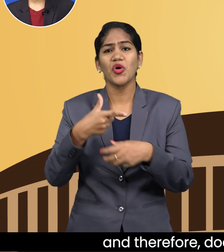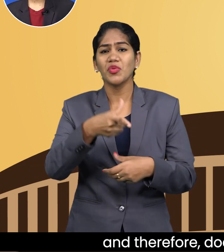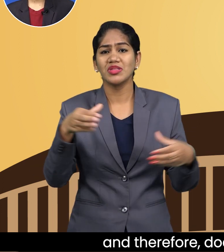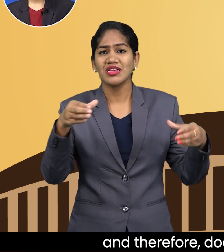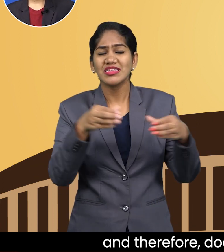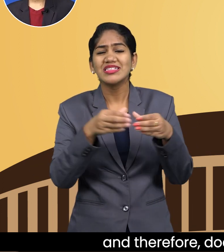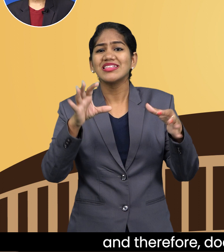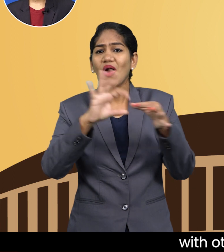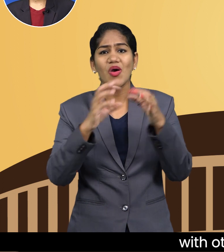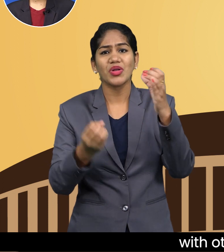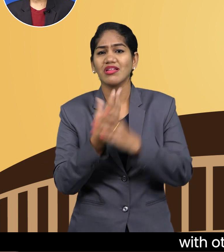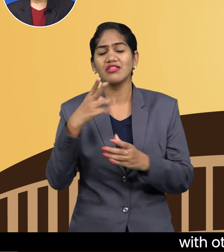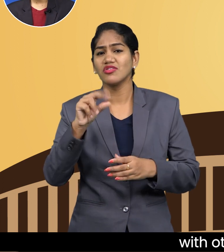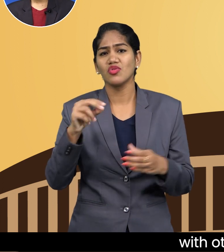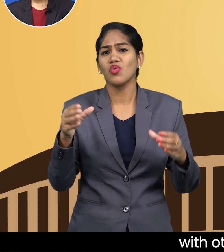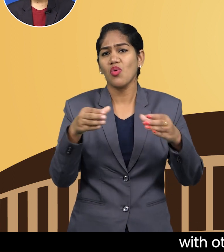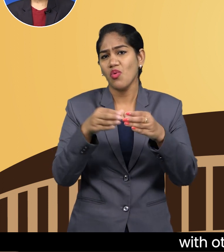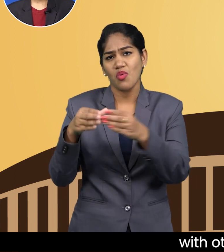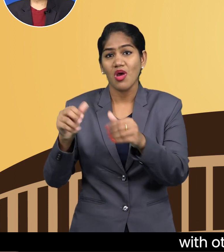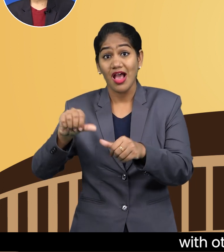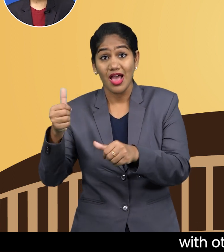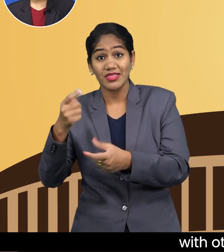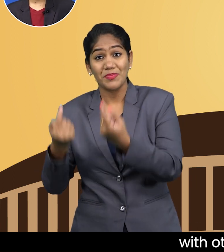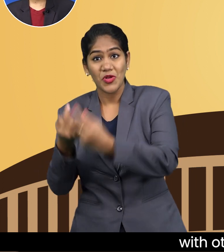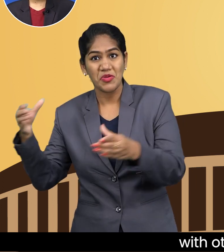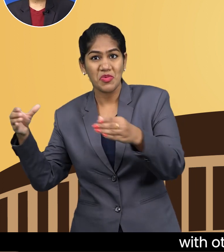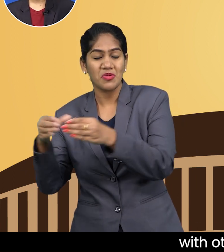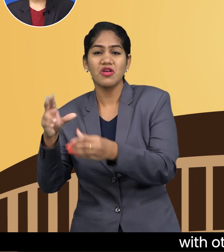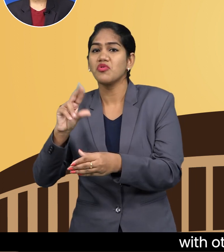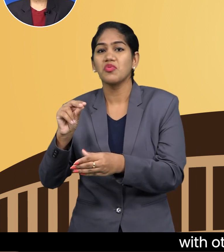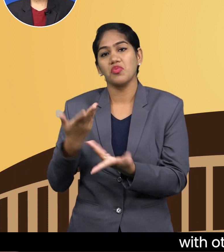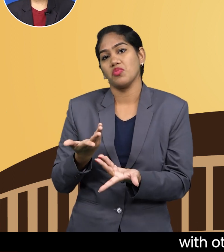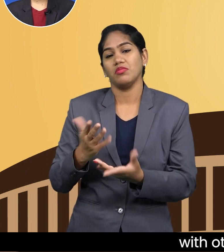alliances with other political parties.